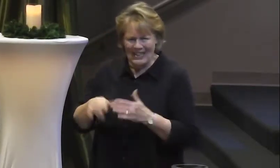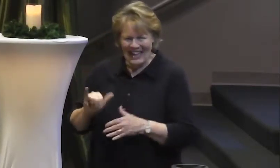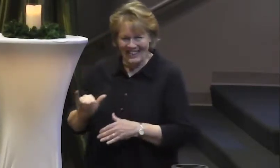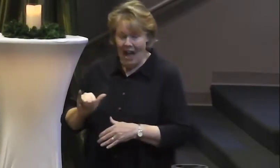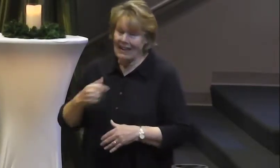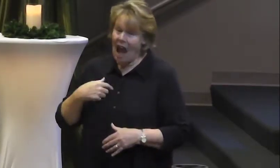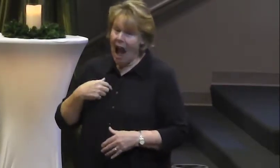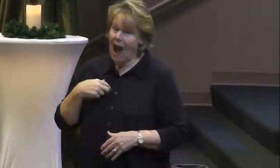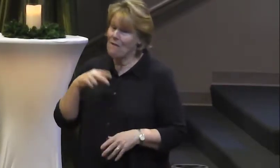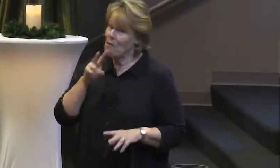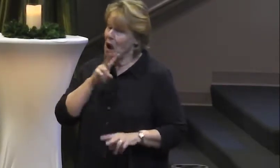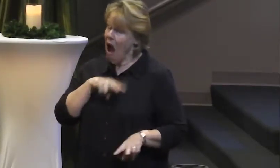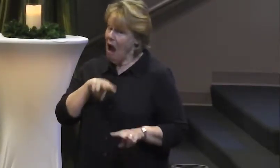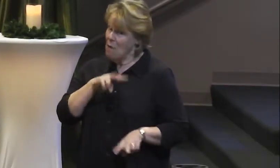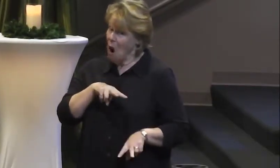Childbirth looked really unpleasant to me.